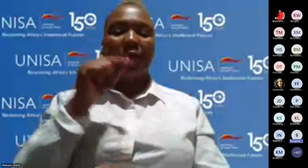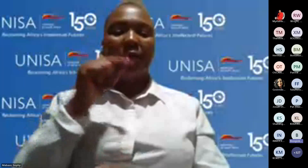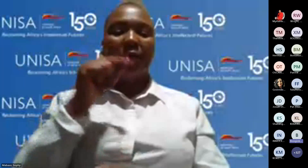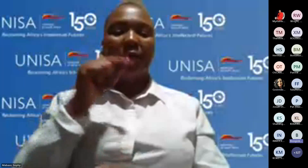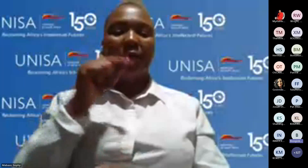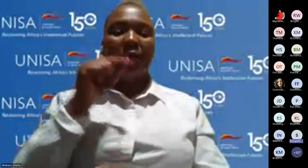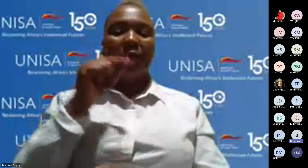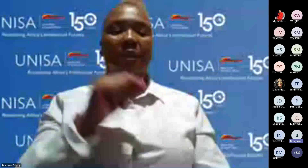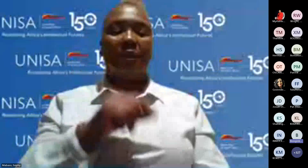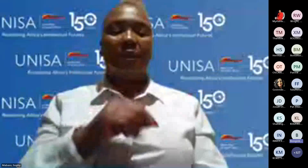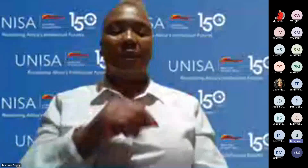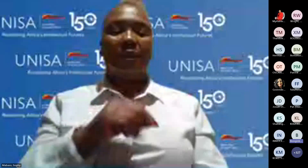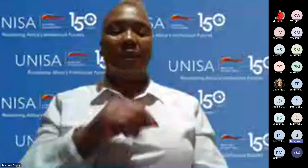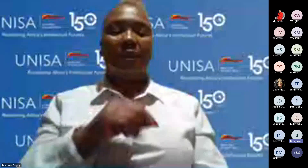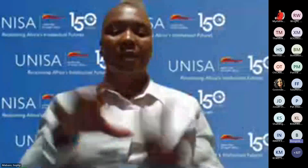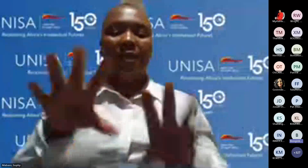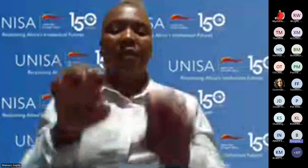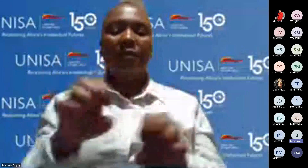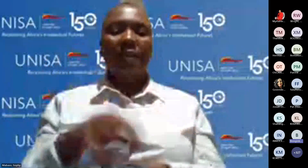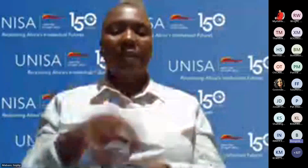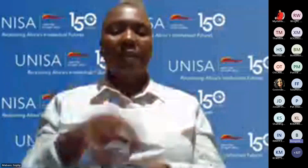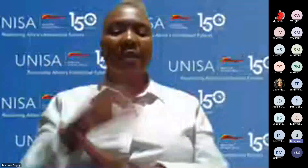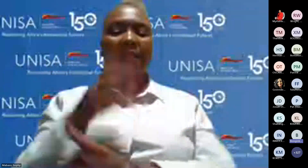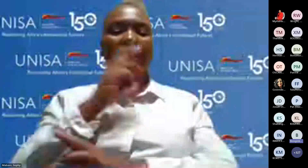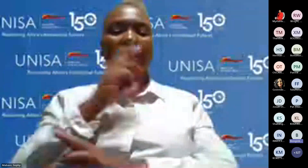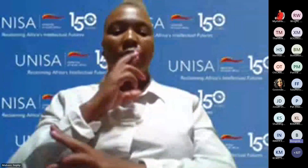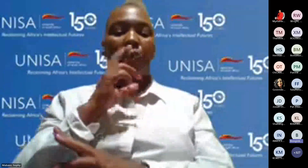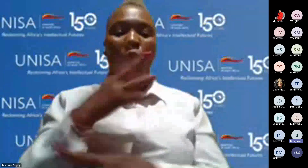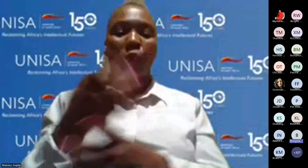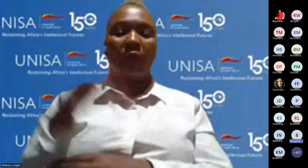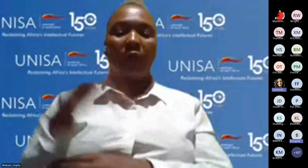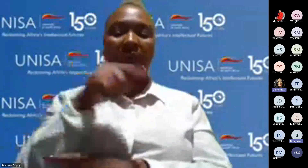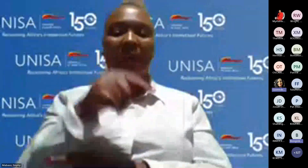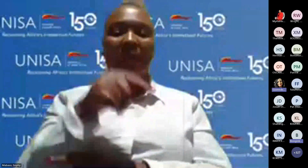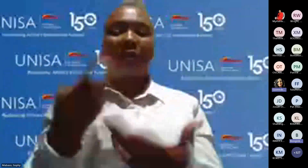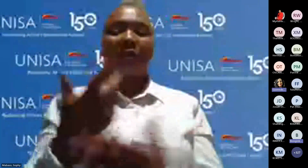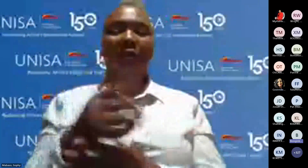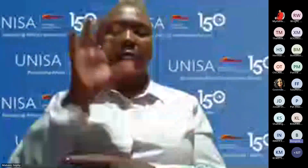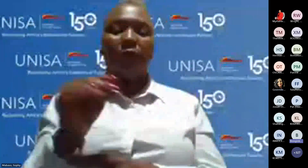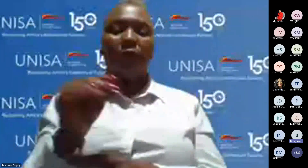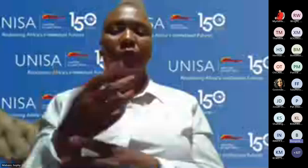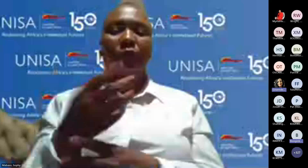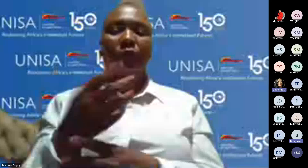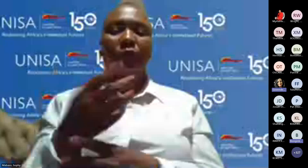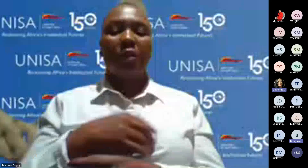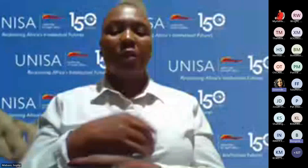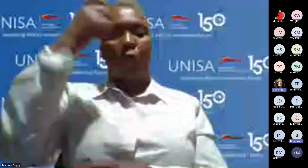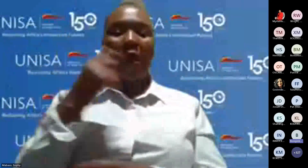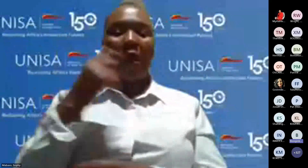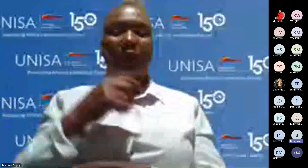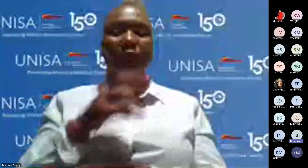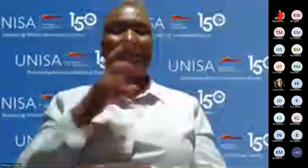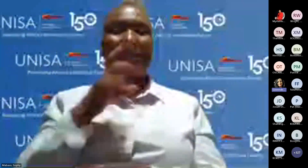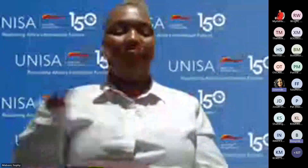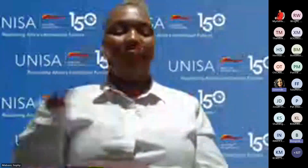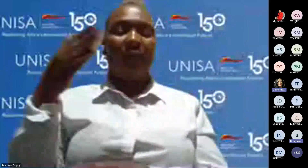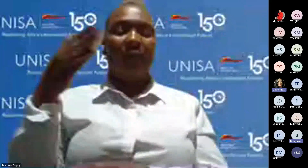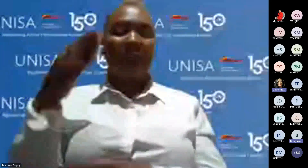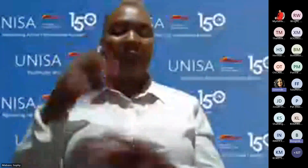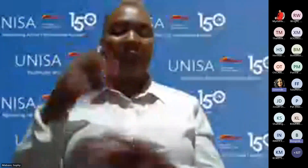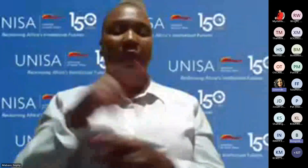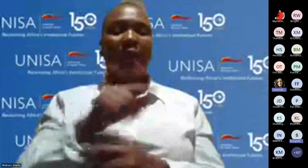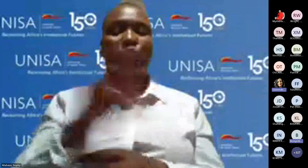question. So if I do find a question like that, so it's wise for me just to red flag there's wrong. There's no correct answer in that.